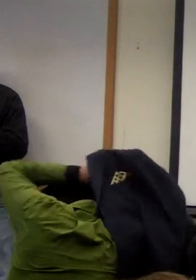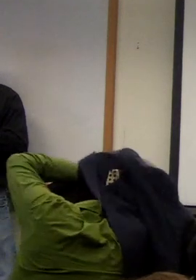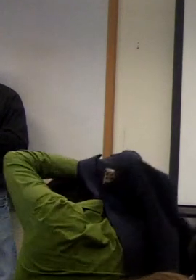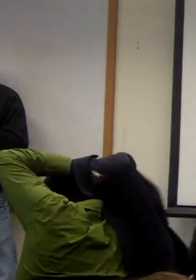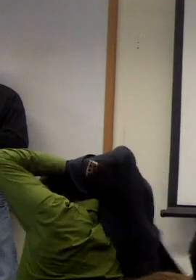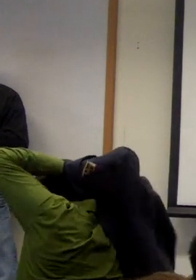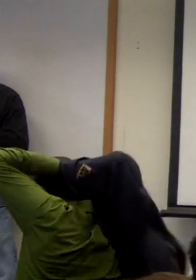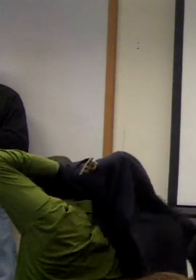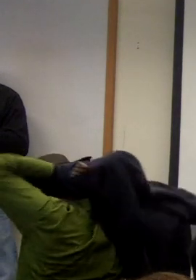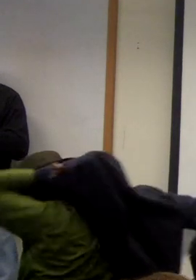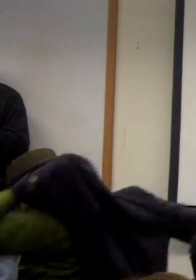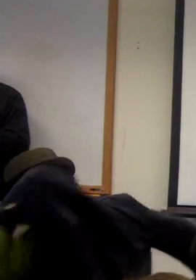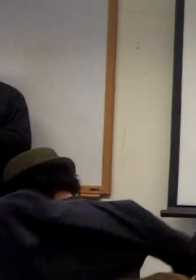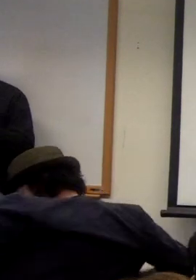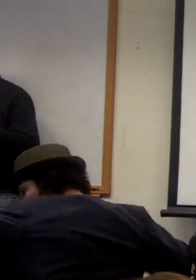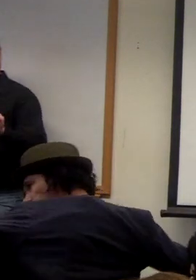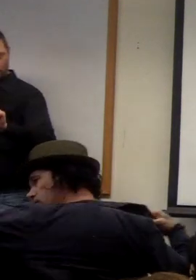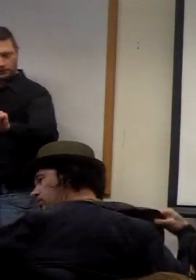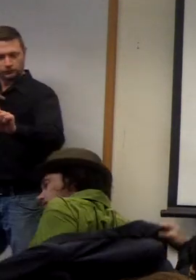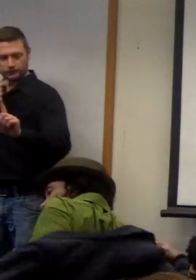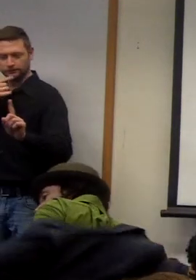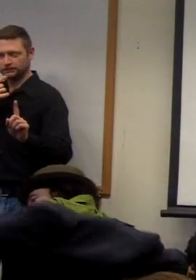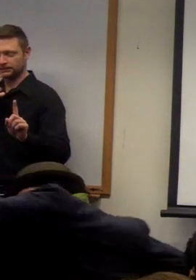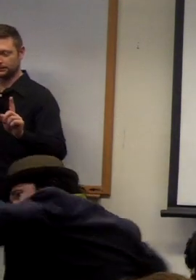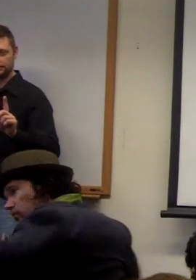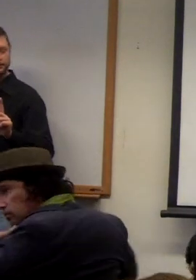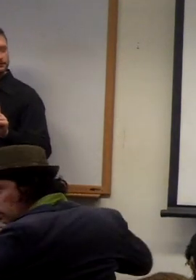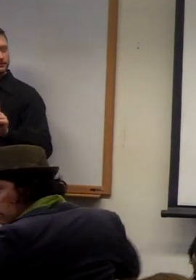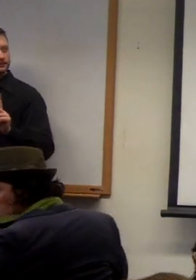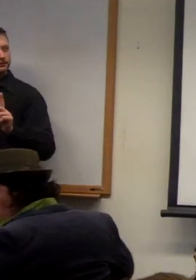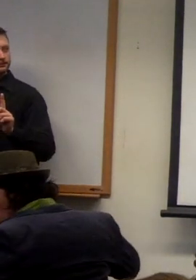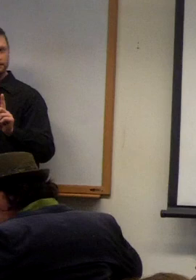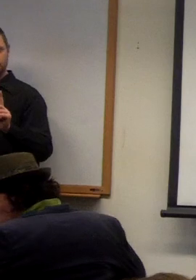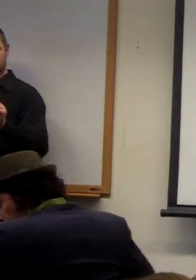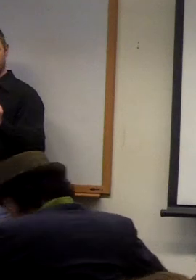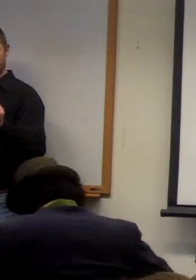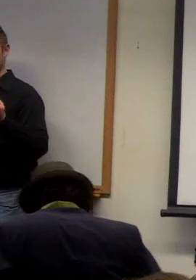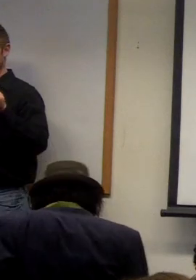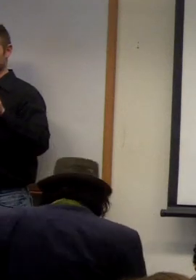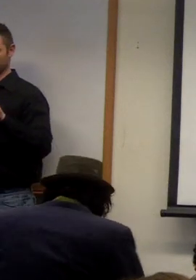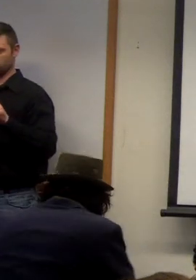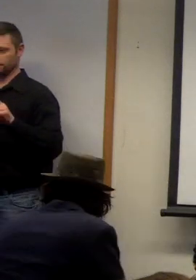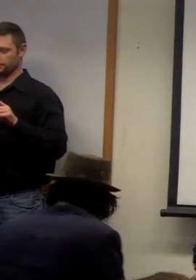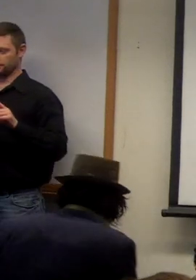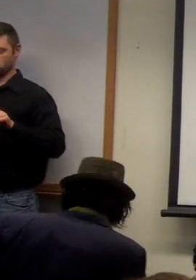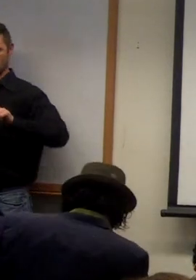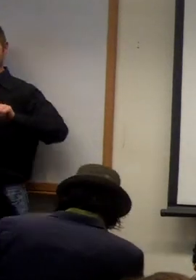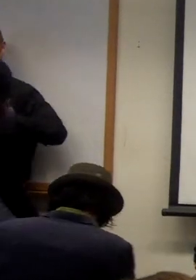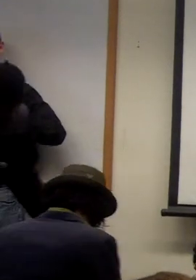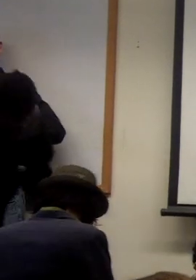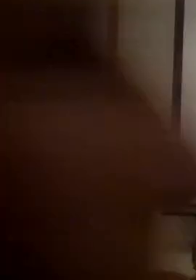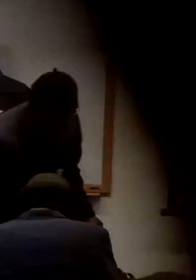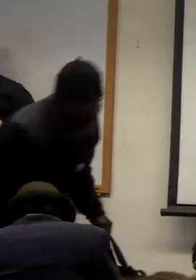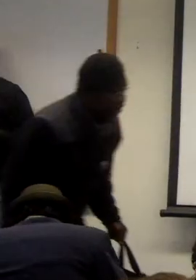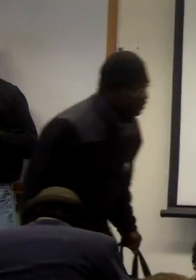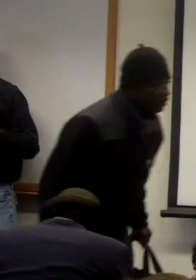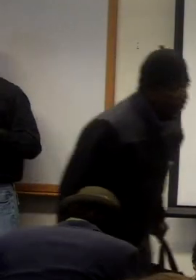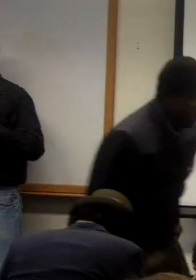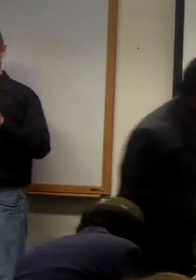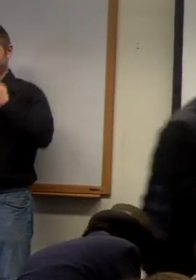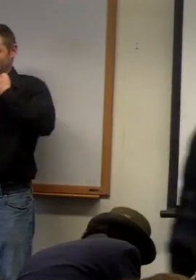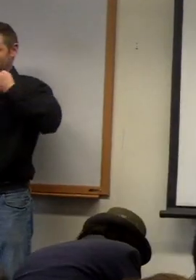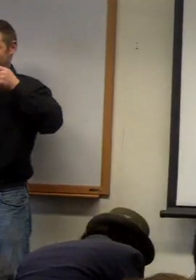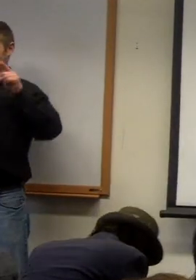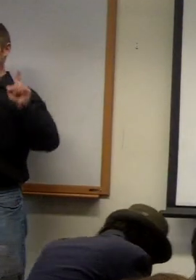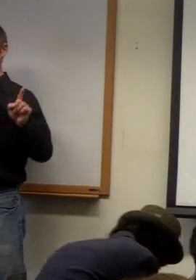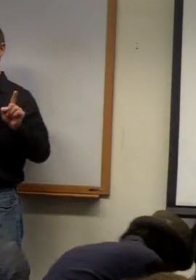is that we have to understand that Black people are not meant to succeed, that self-loathing is a part